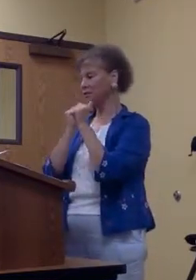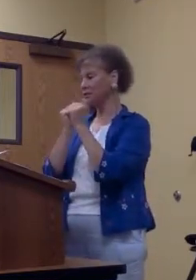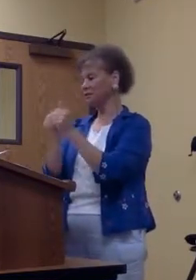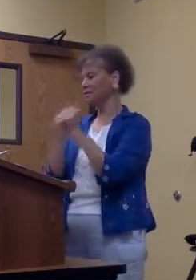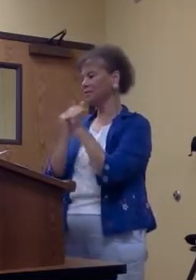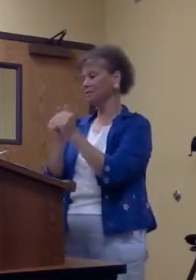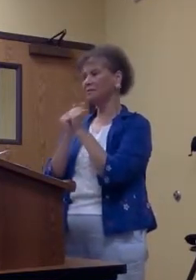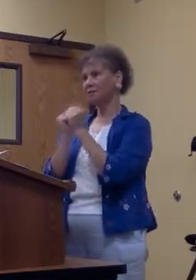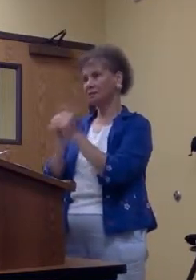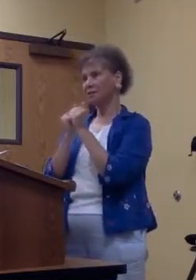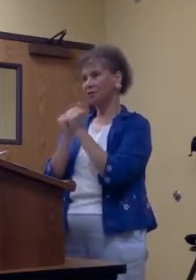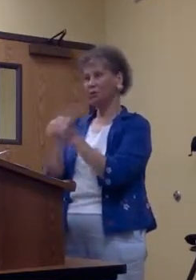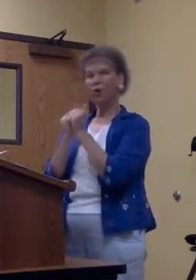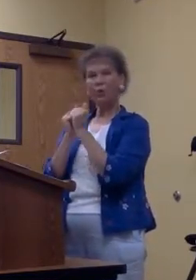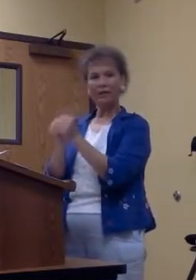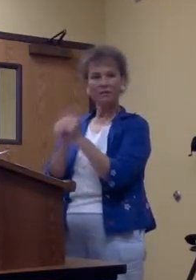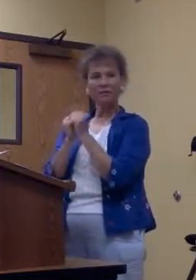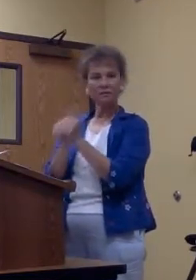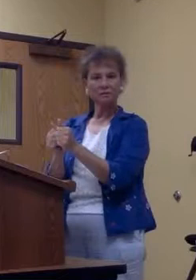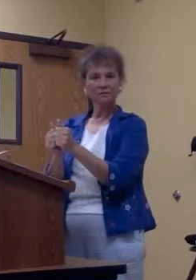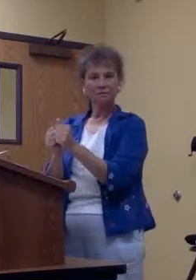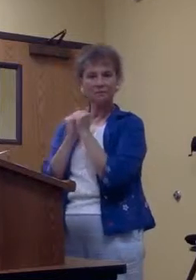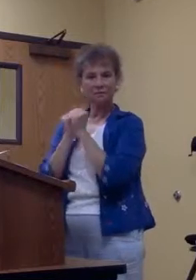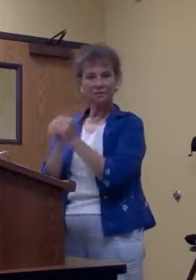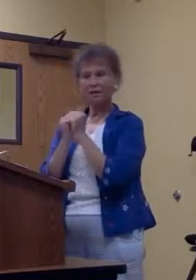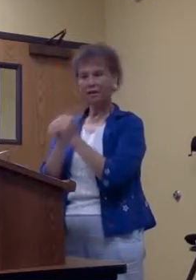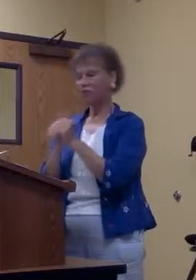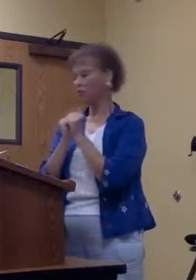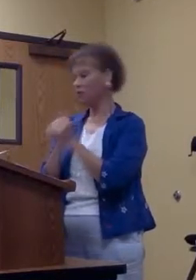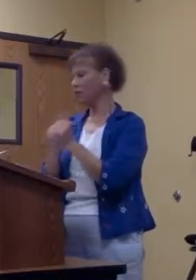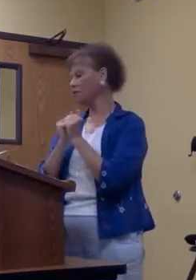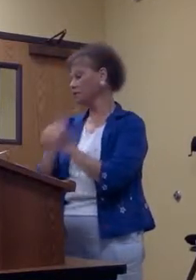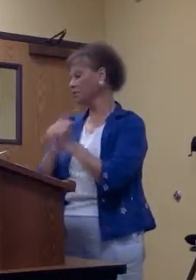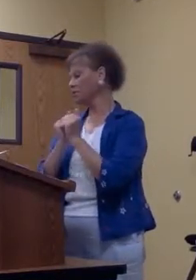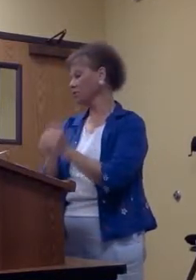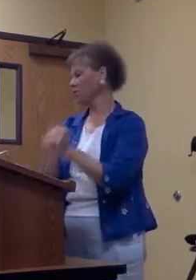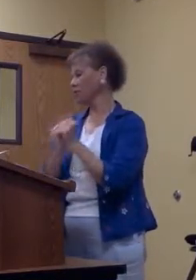with. And they're doing it over and over and over again. And then we have